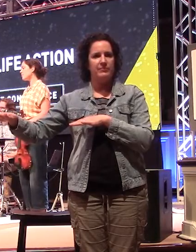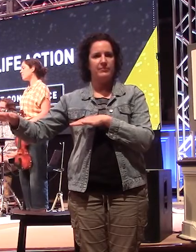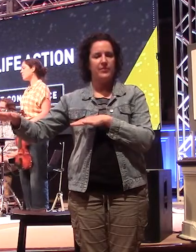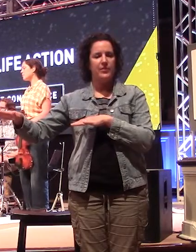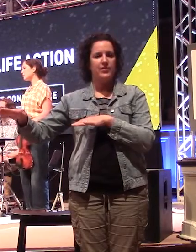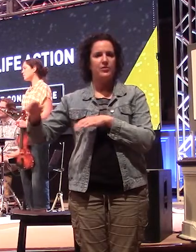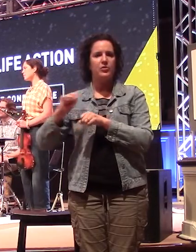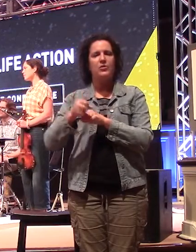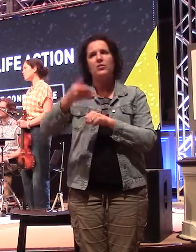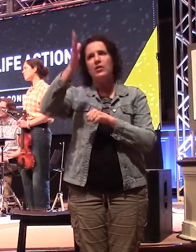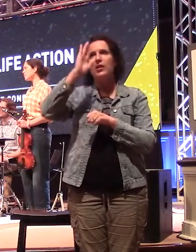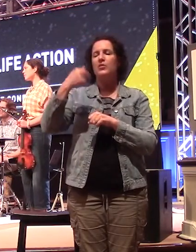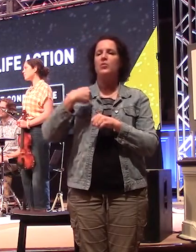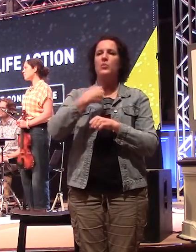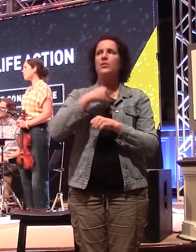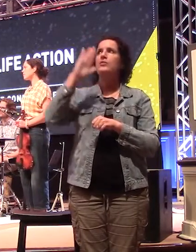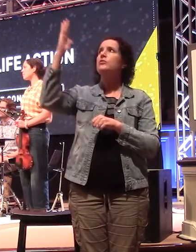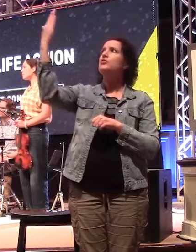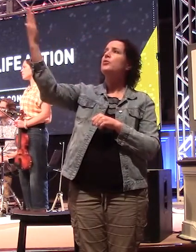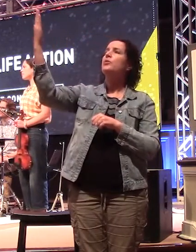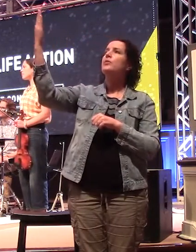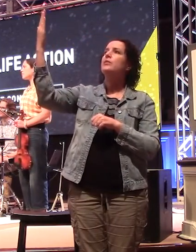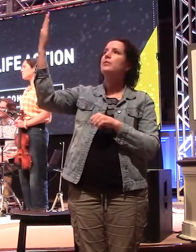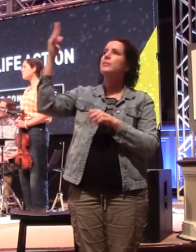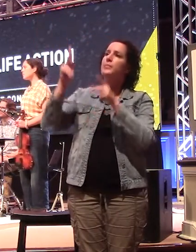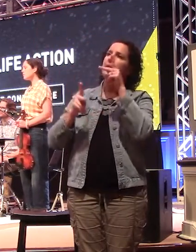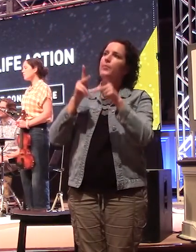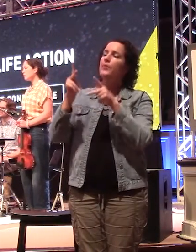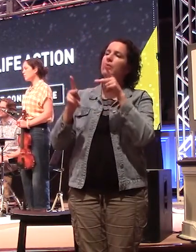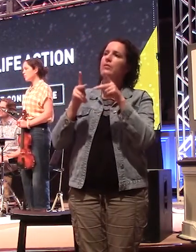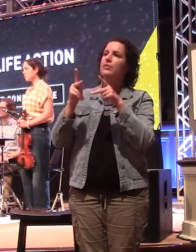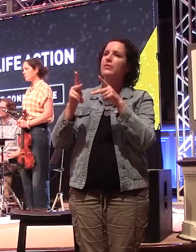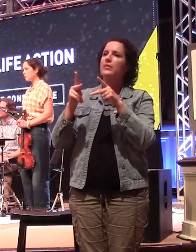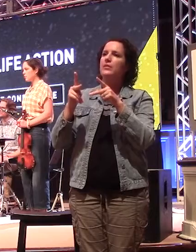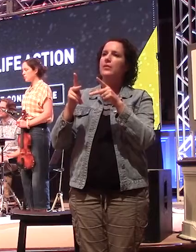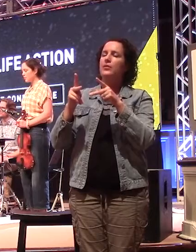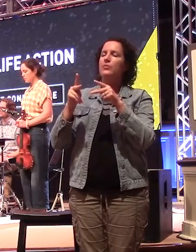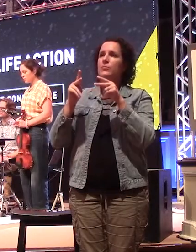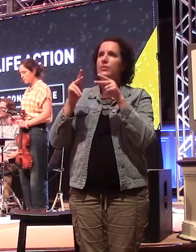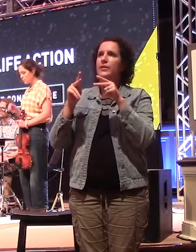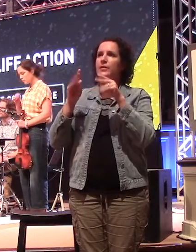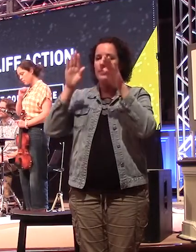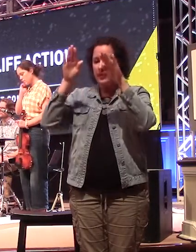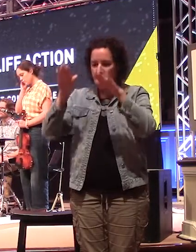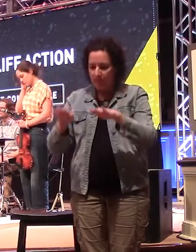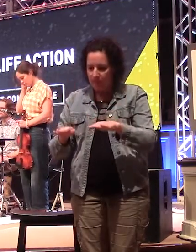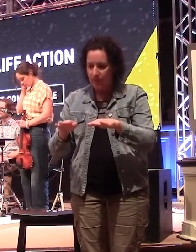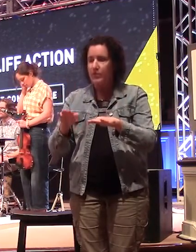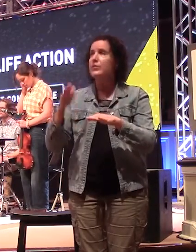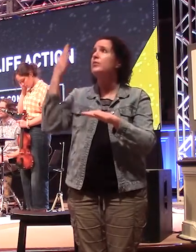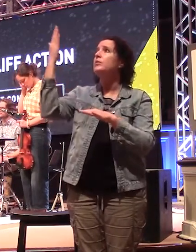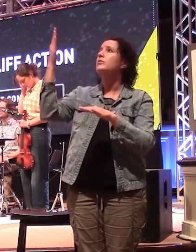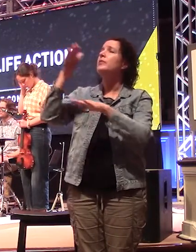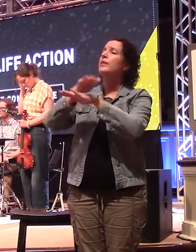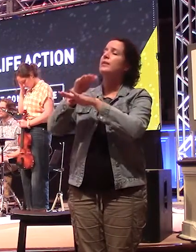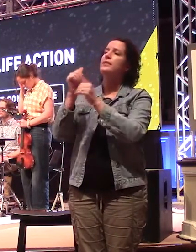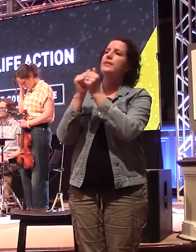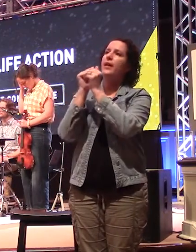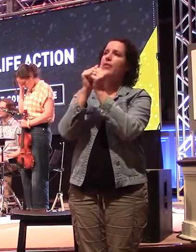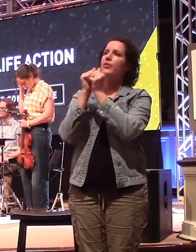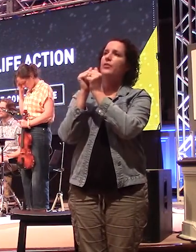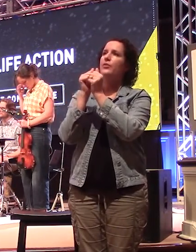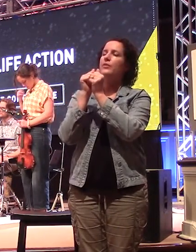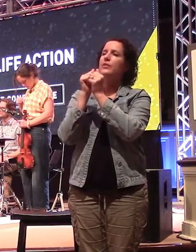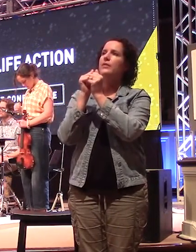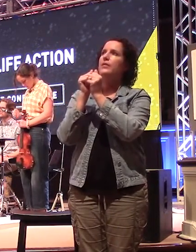And so, God, we as your people, we bow before you tonight together.